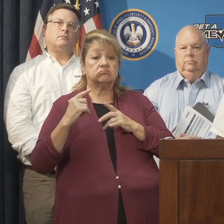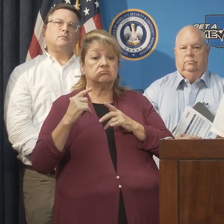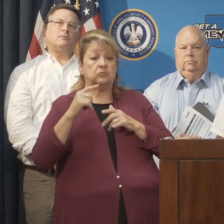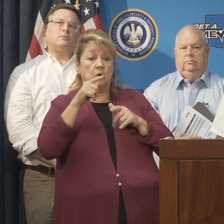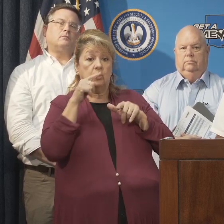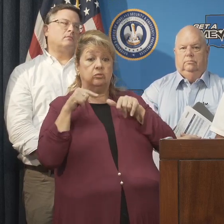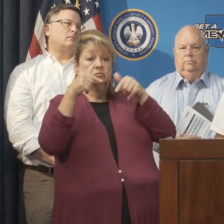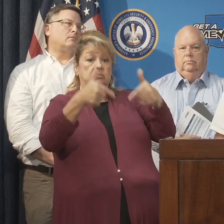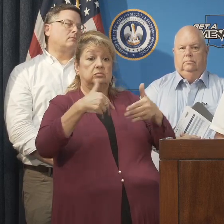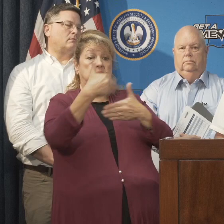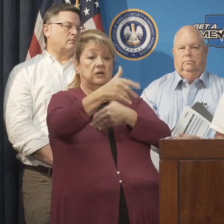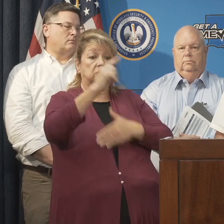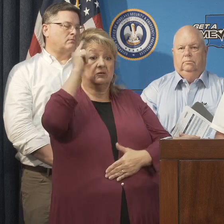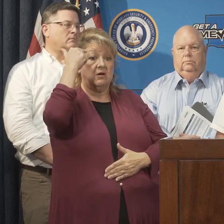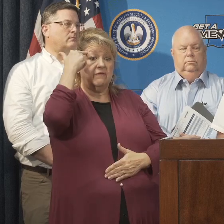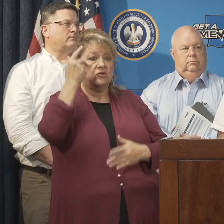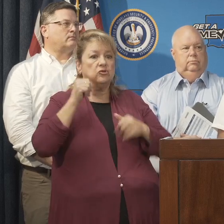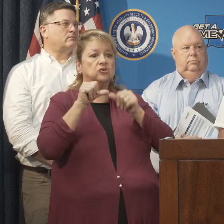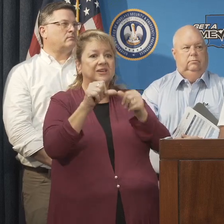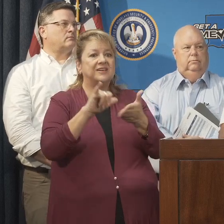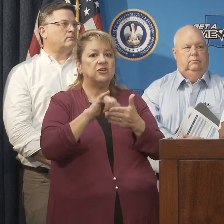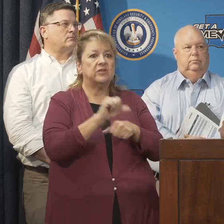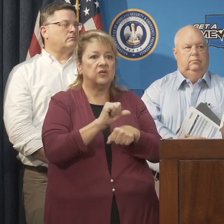to continue that work? Well,